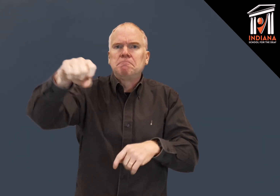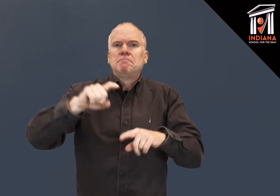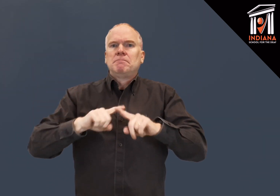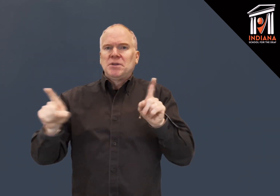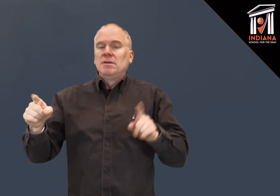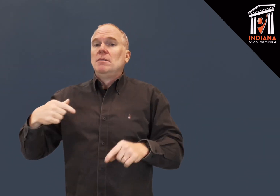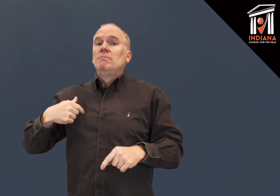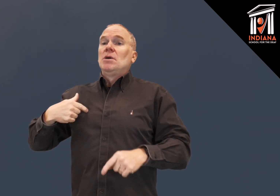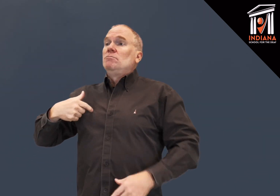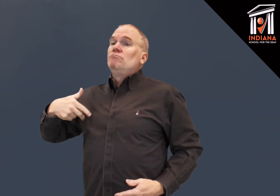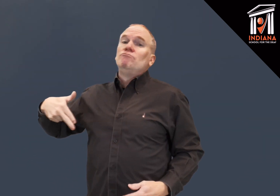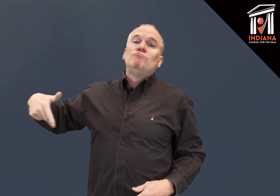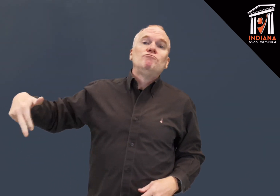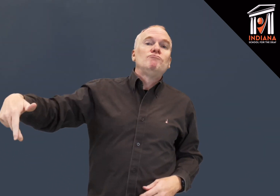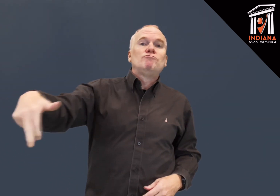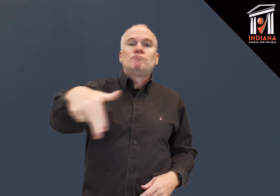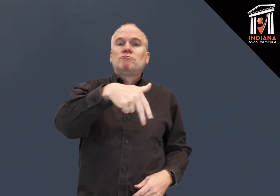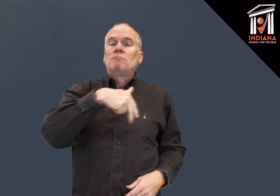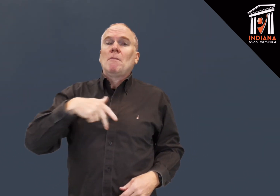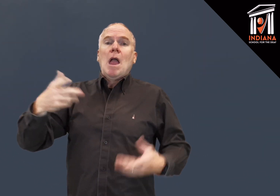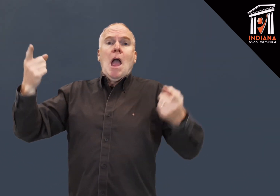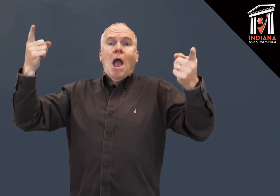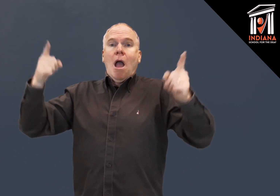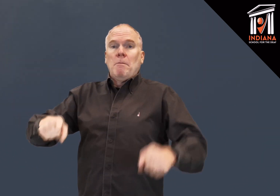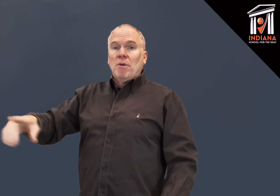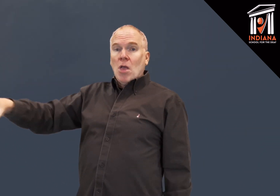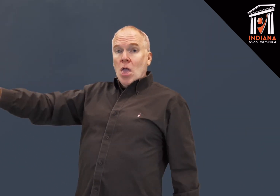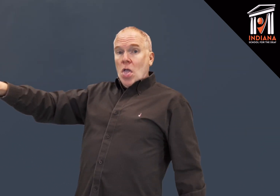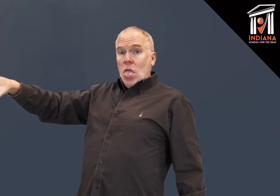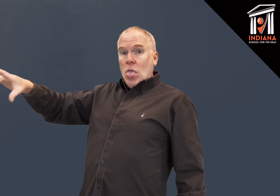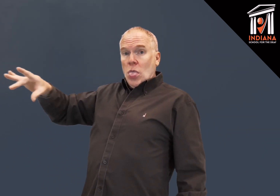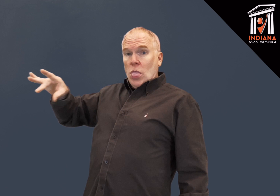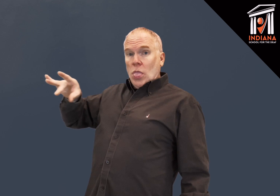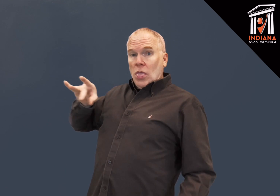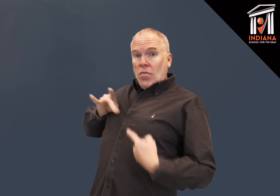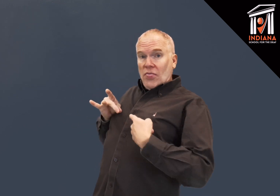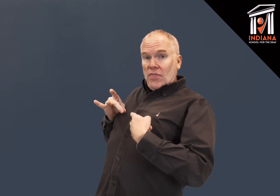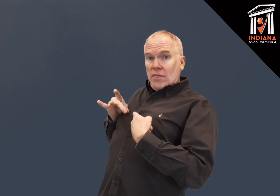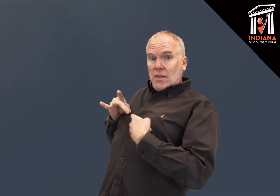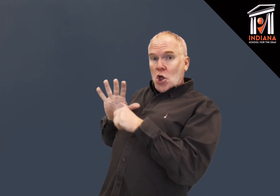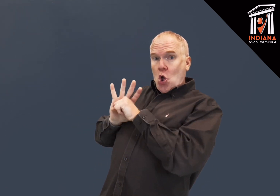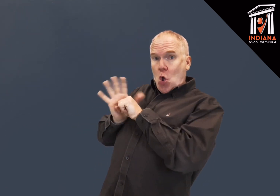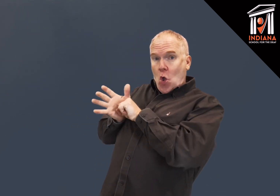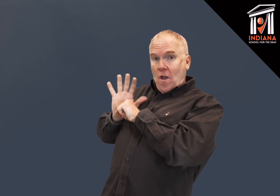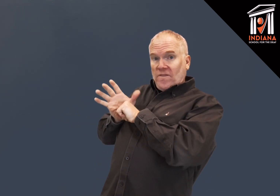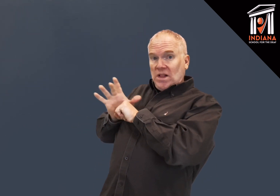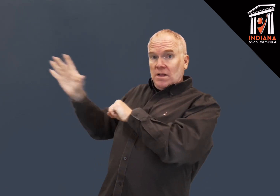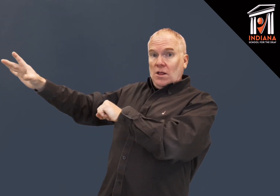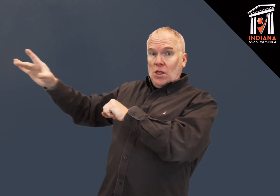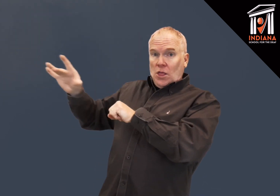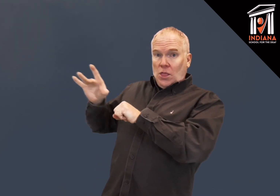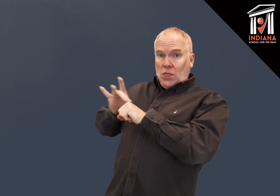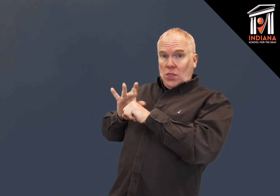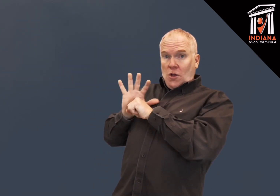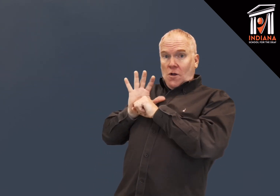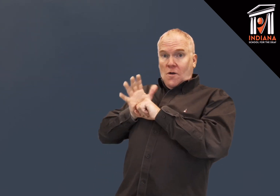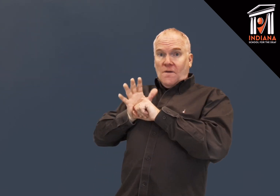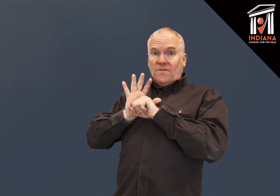my mask usage. Of course, I am protected against the virus. However, if I'm out and about in the community without my